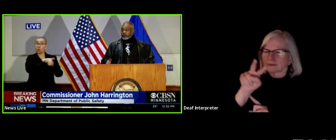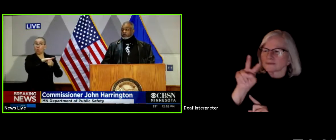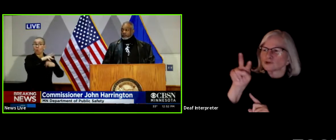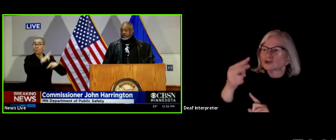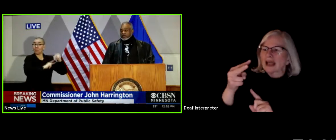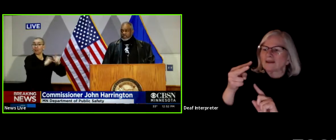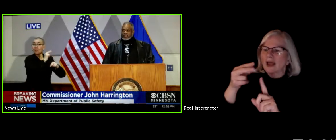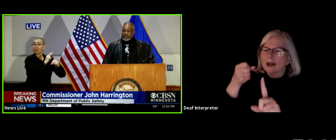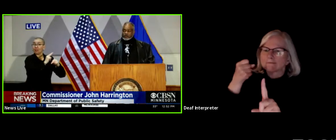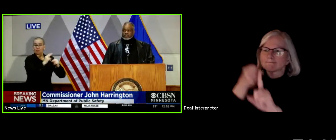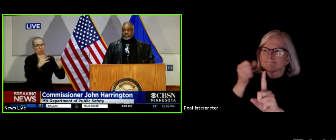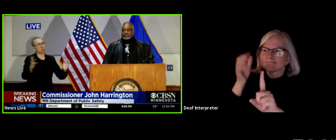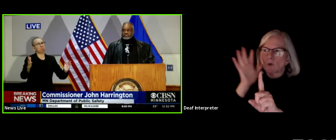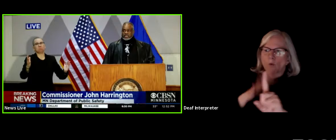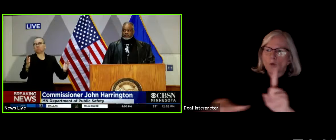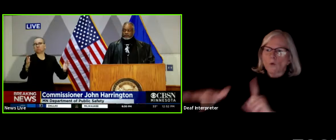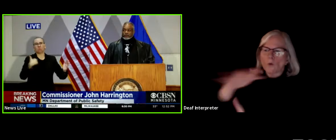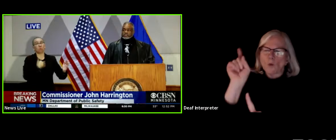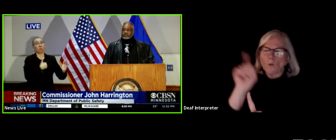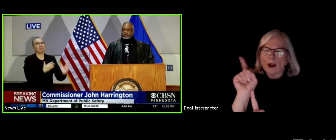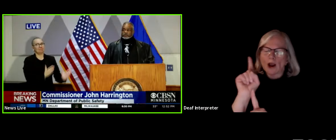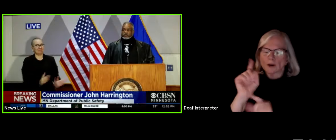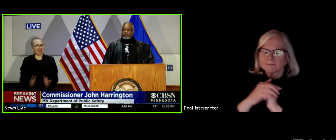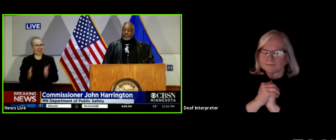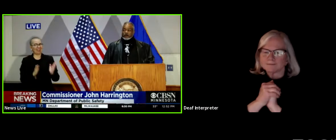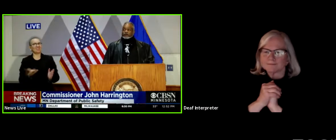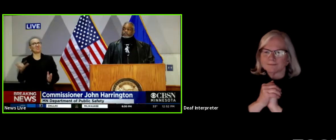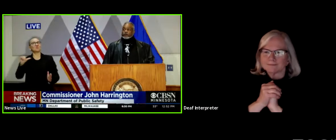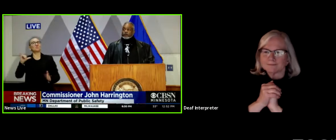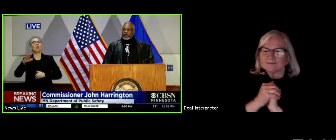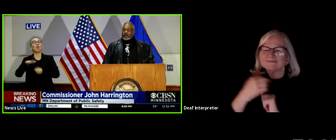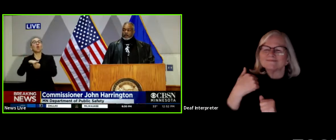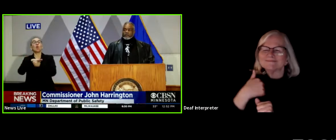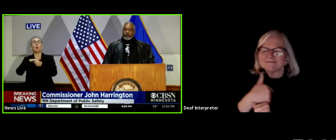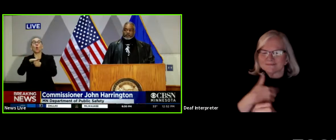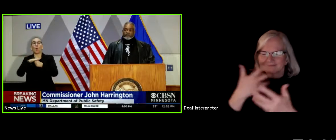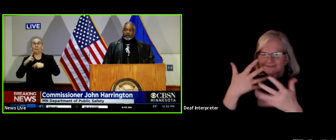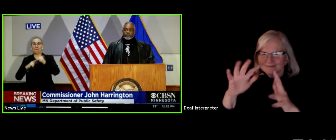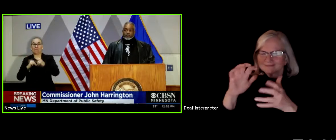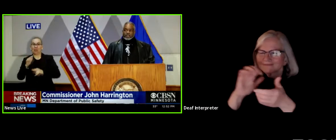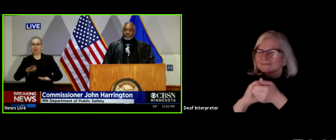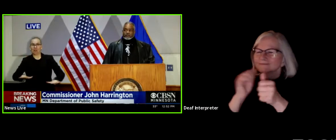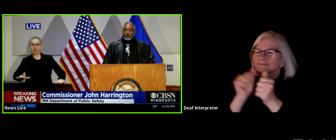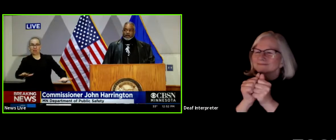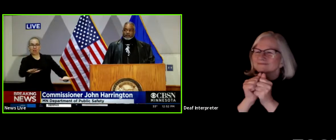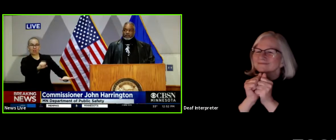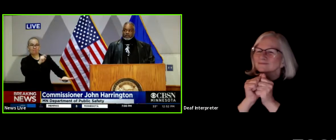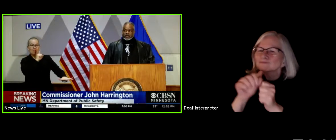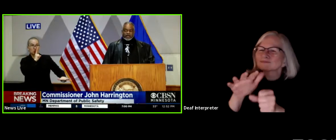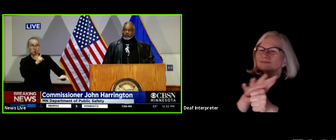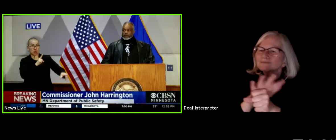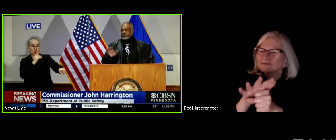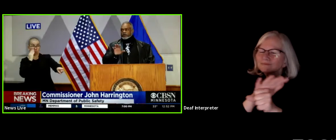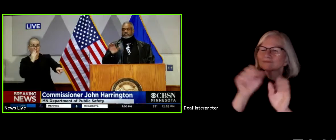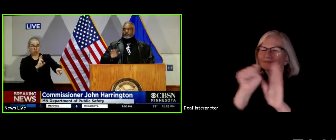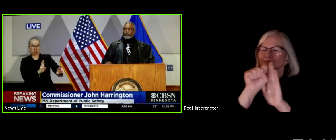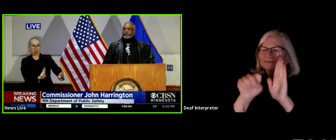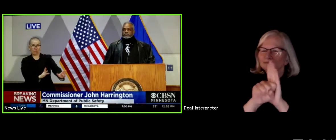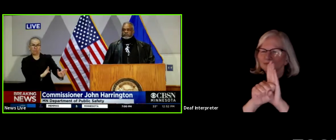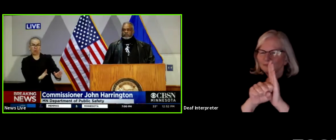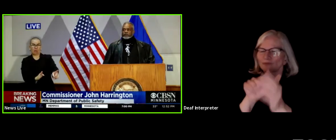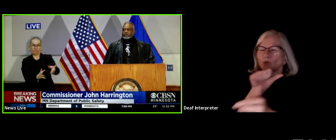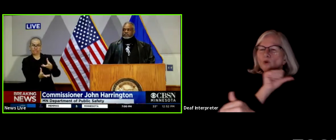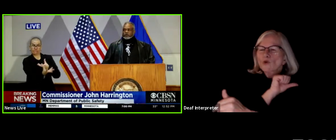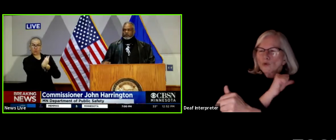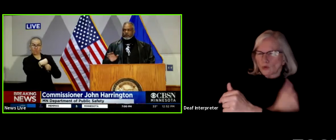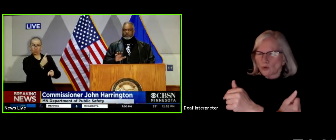with the local and county and state authorities, to make sure that they also are part of our planning model. I don't want to go into